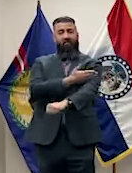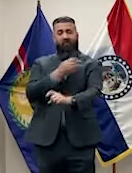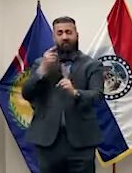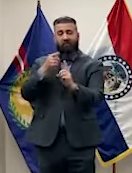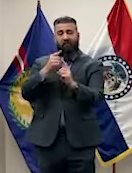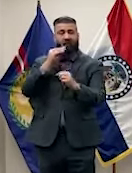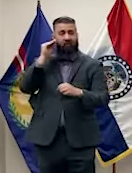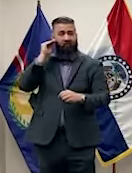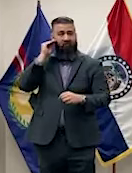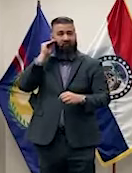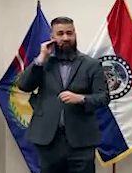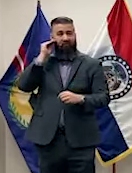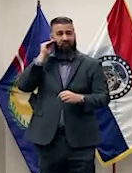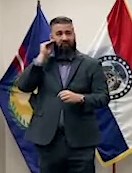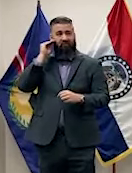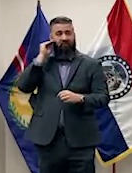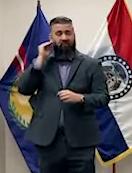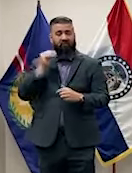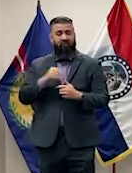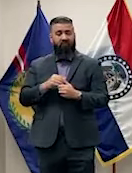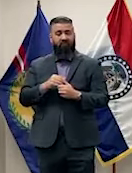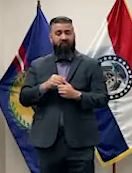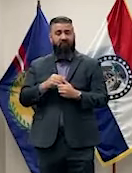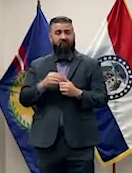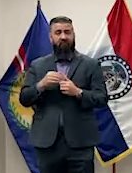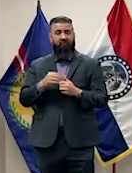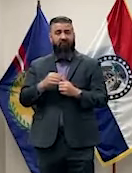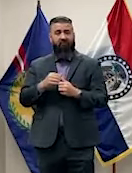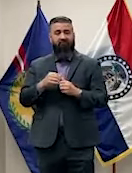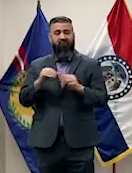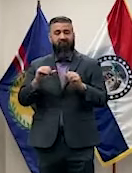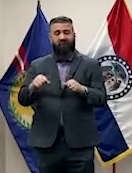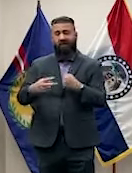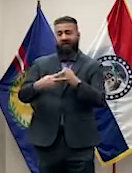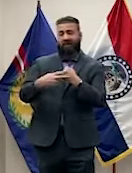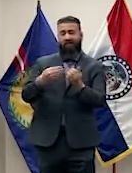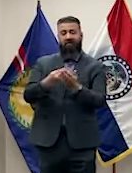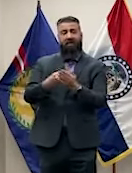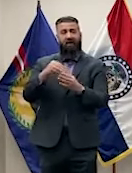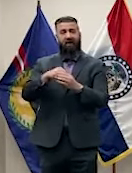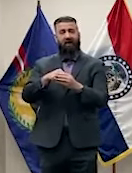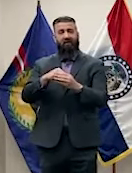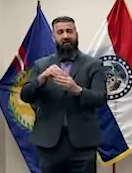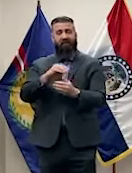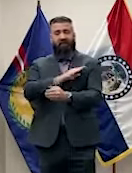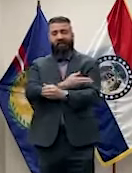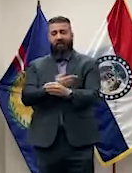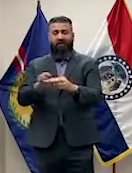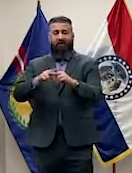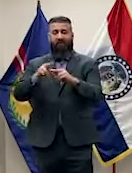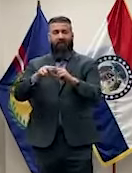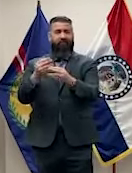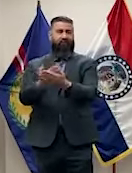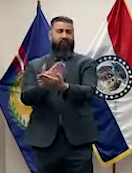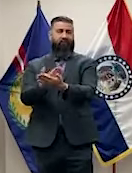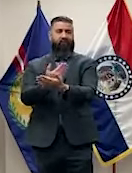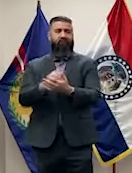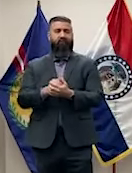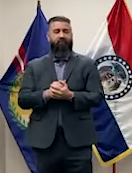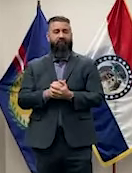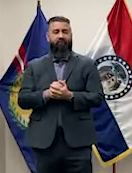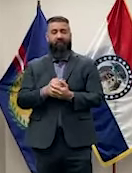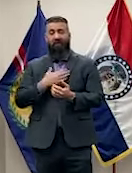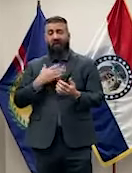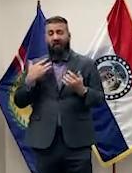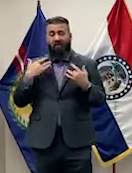home to capture that savings in utility bills and reinvestment in that energy upgrade. And my